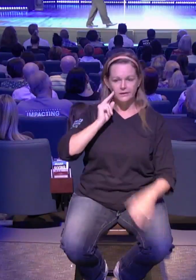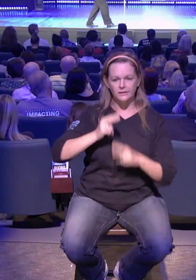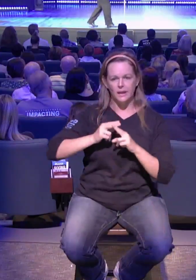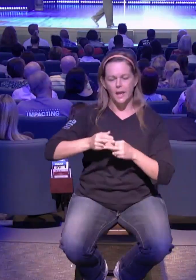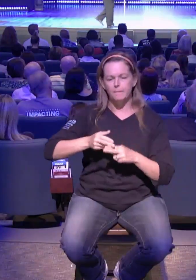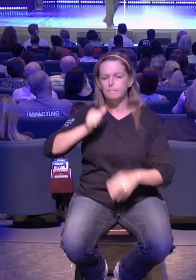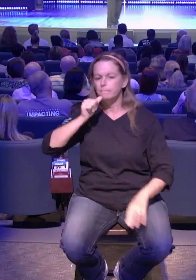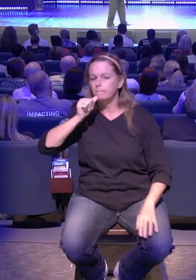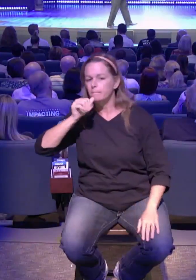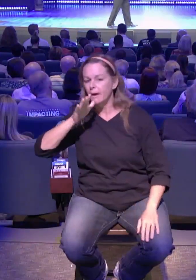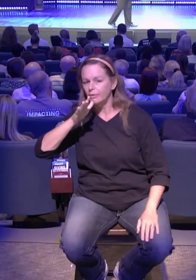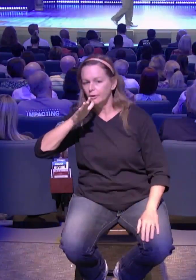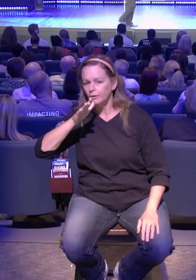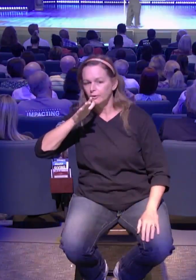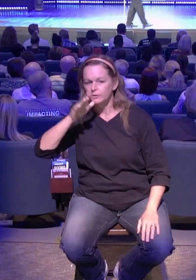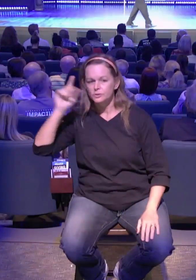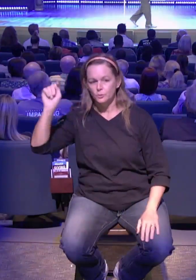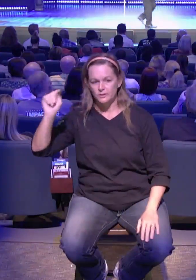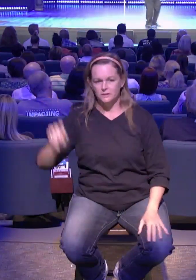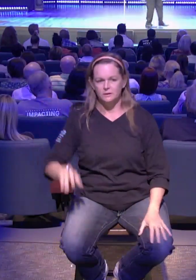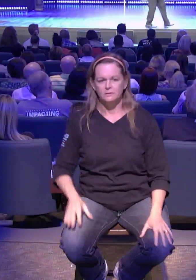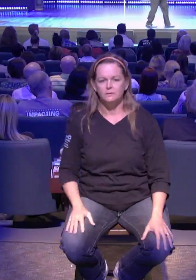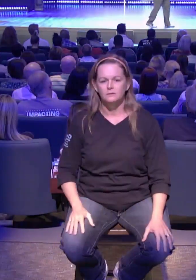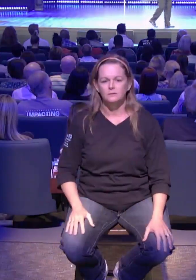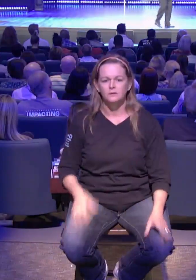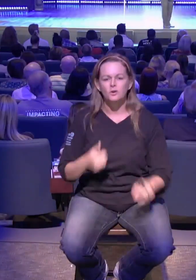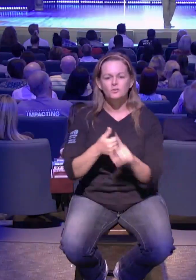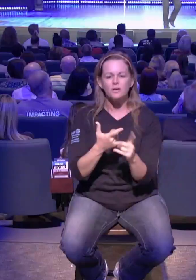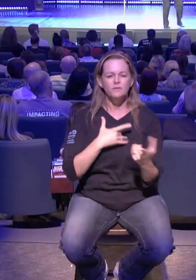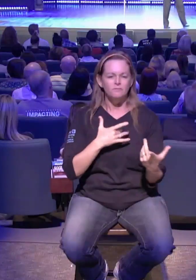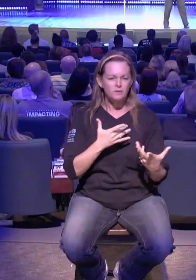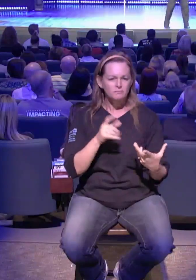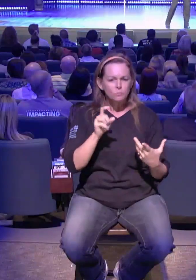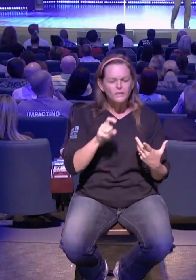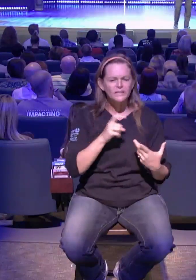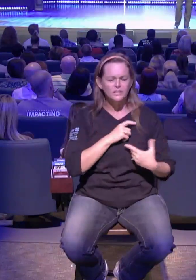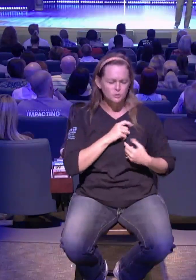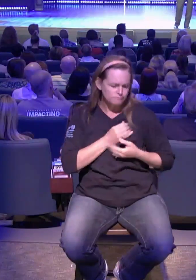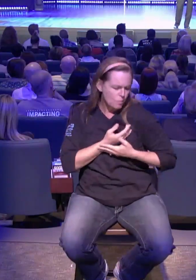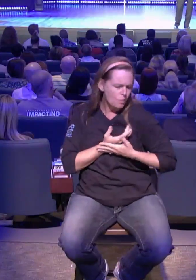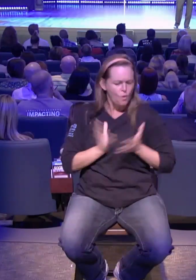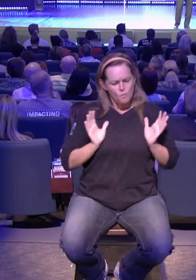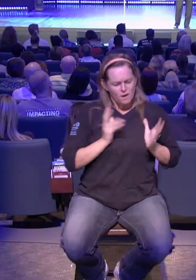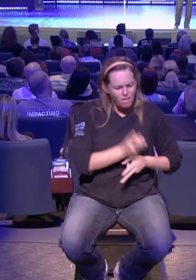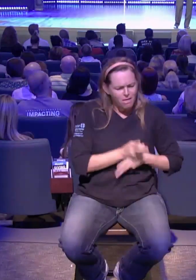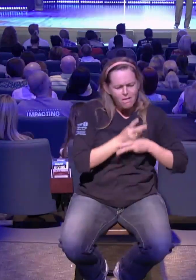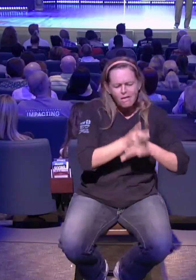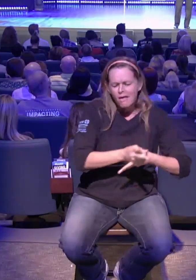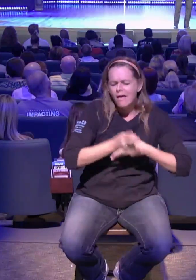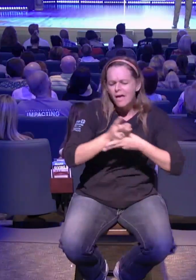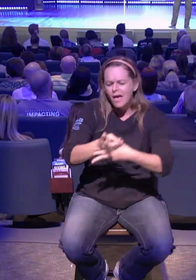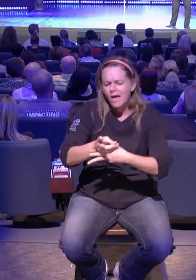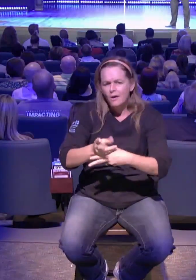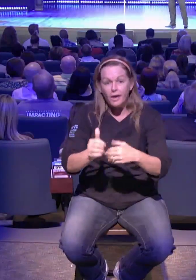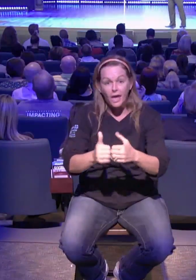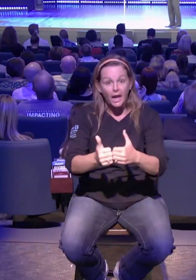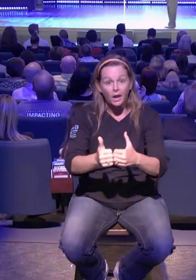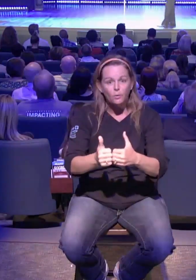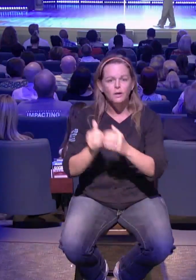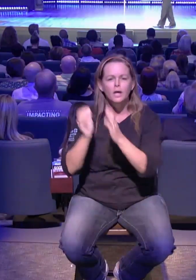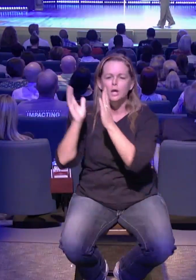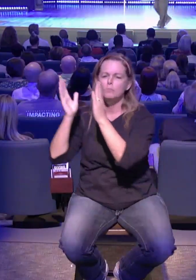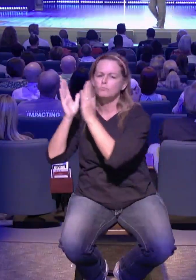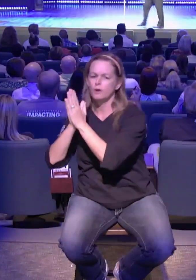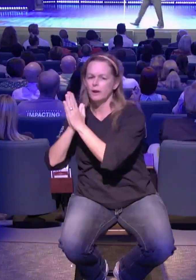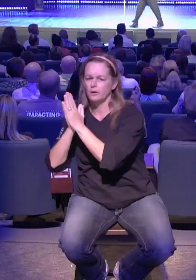Prayer unlocks that door of the intimacy in your relationship with God, and the love is so communicated and overwhelming to you in